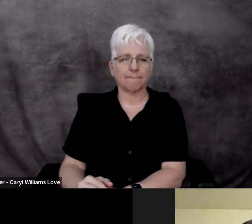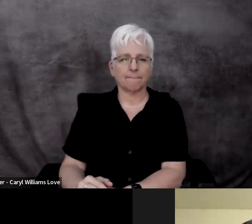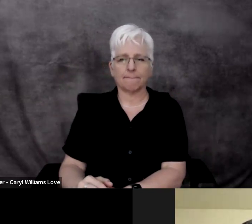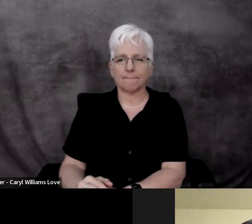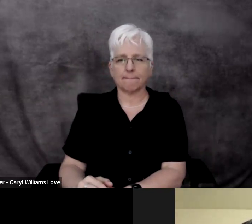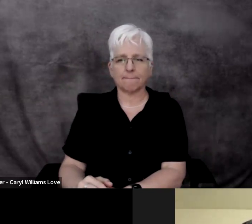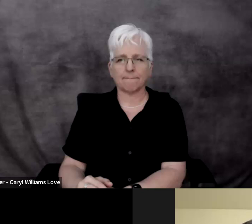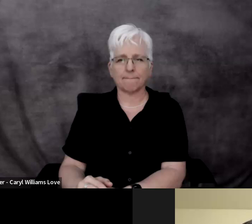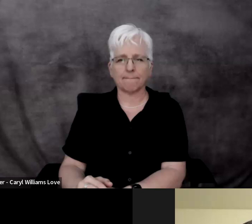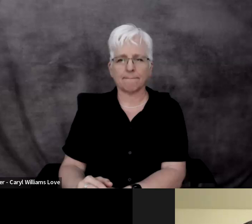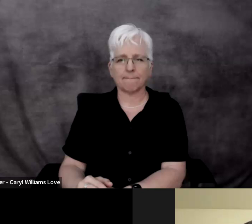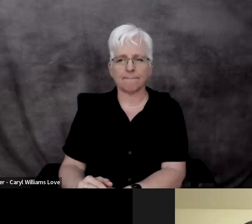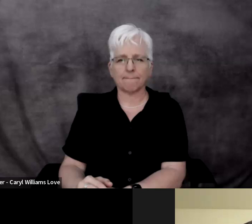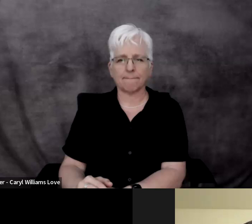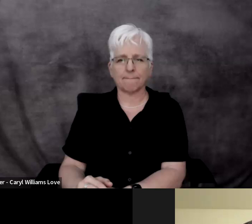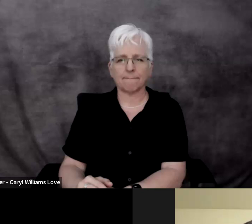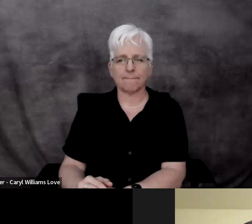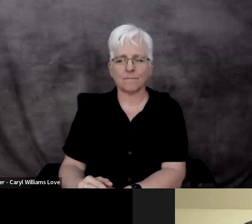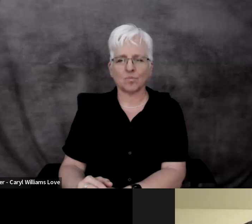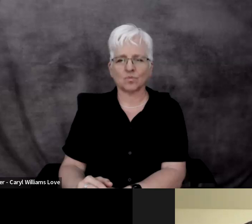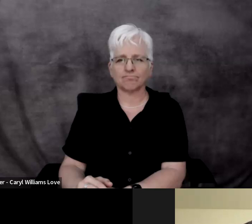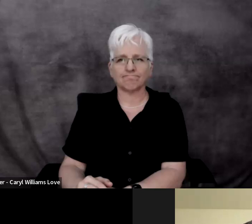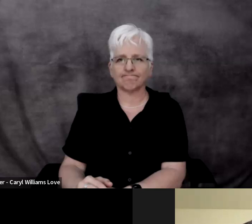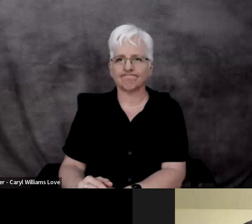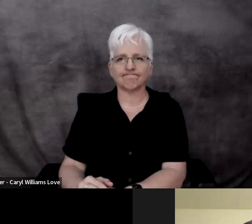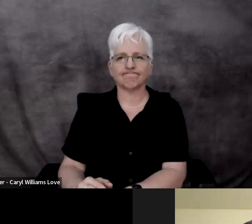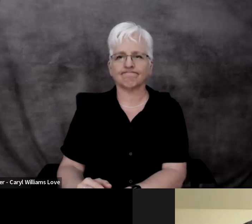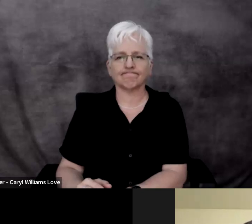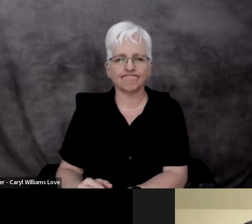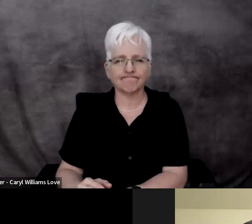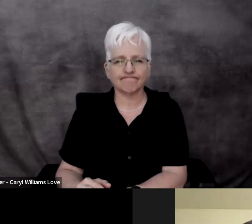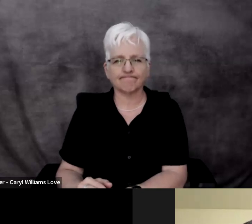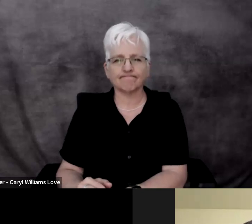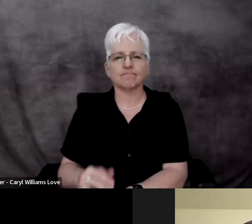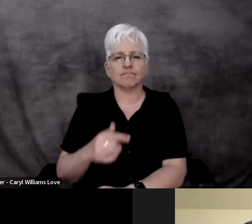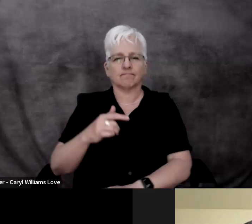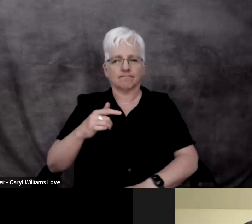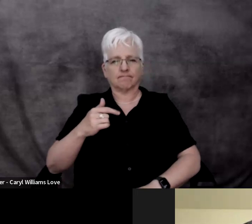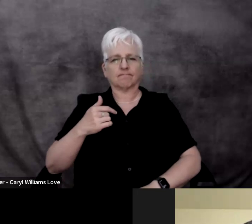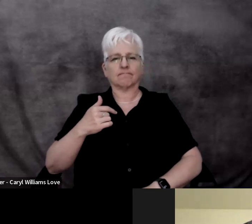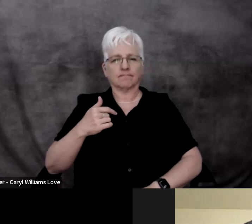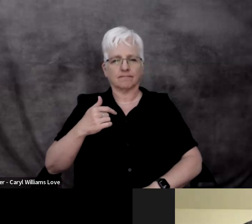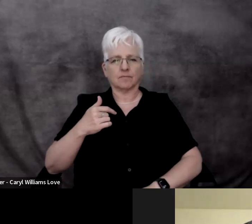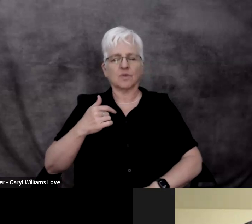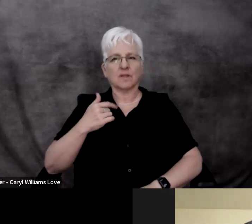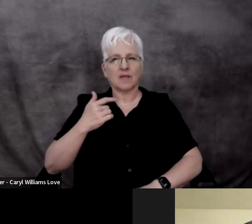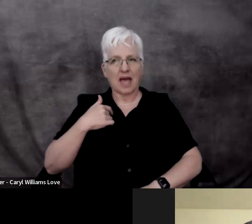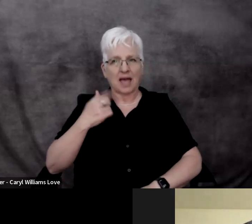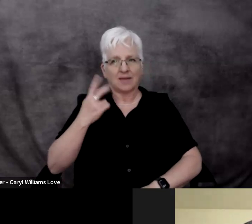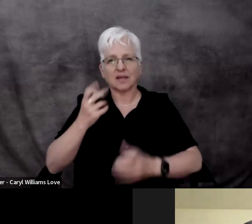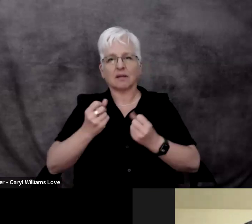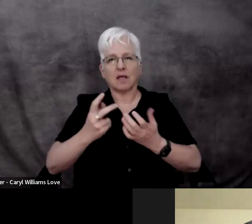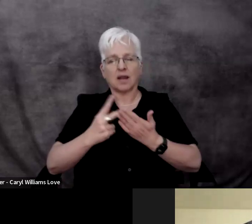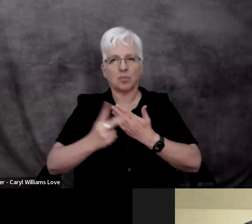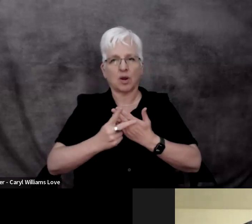or diagnosis, but I fund a number of programs where there is a lot of expertise, and so I think